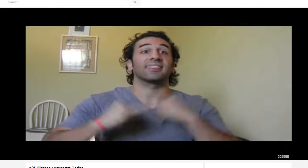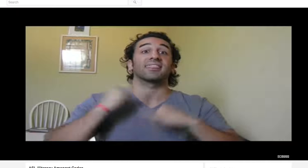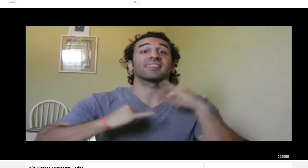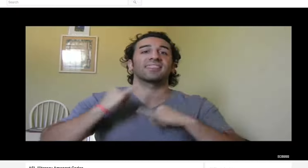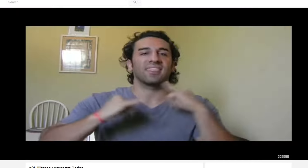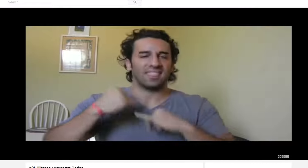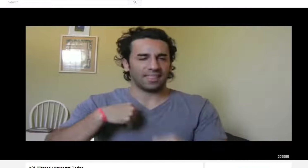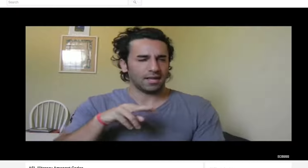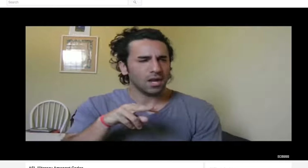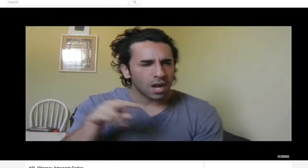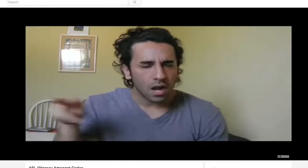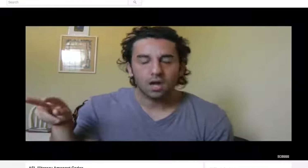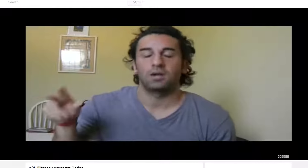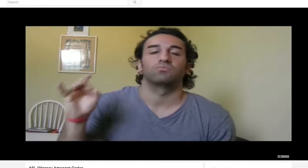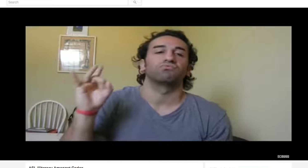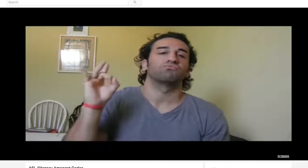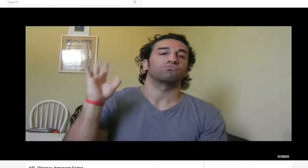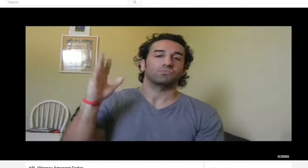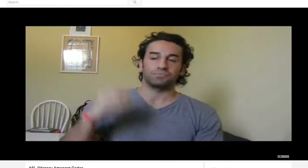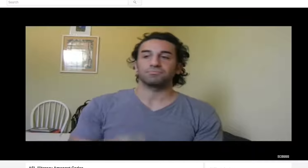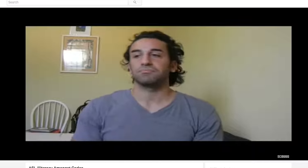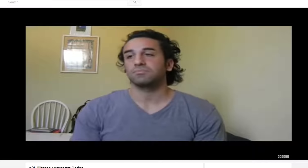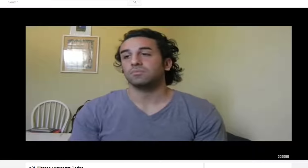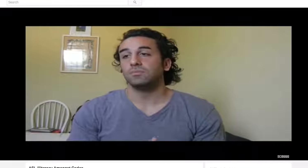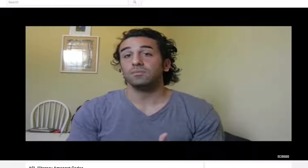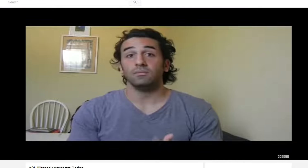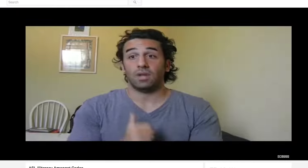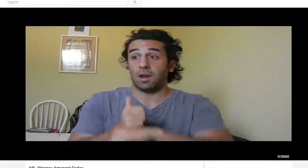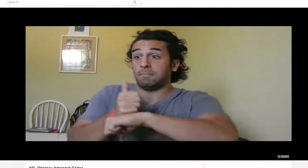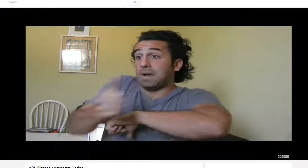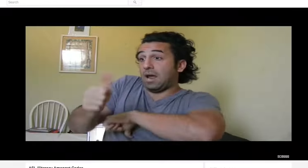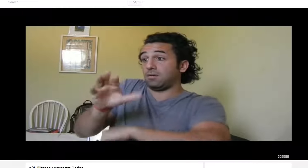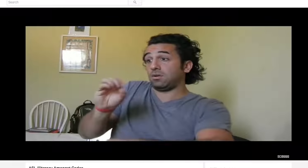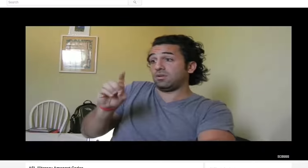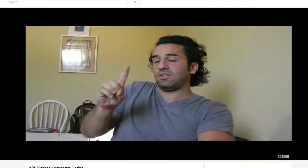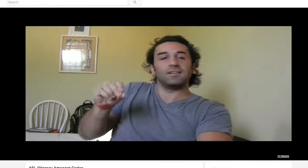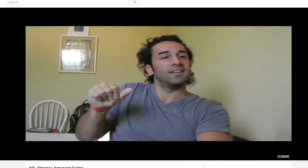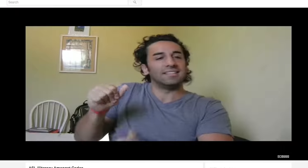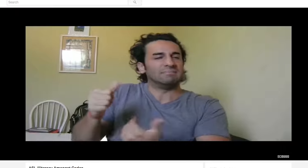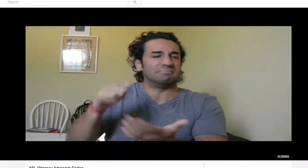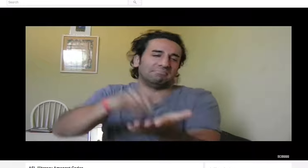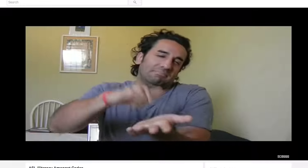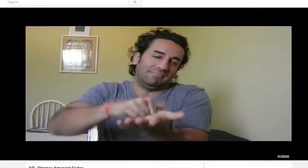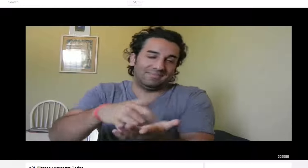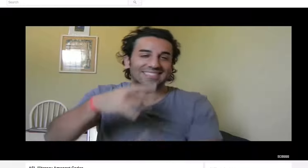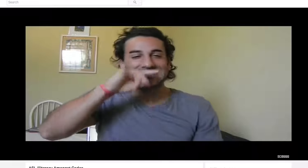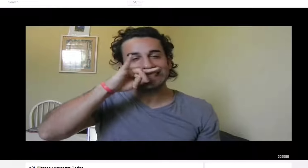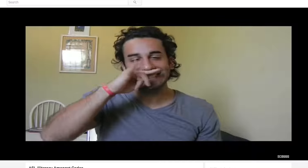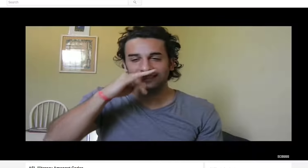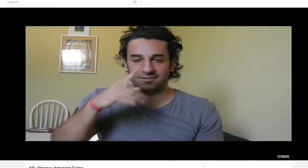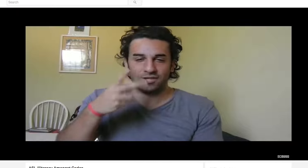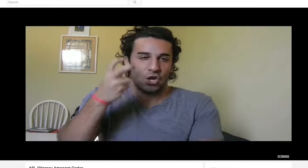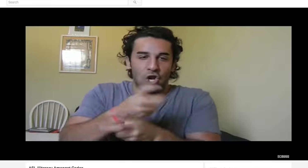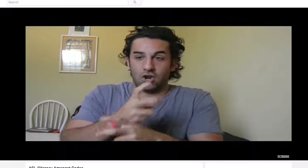There are some CODAs who are incredibly illiterate when it comes to American Sign Language. You really can't blame the CODAs because they're just